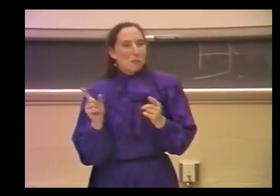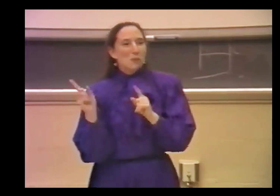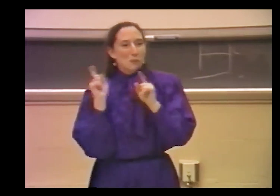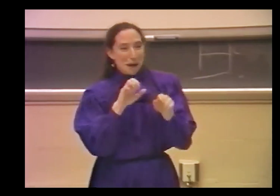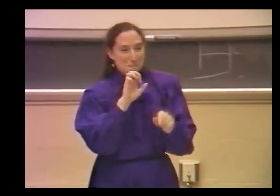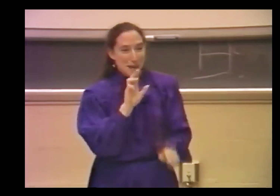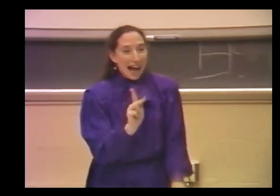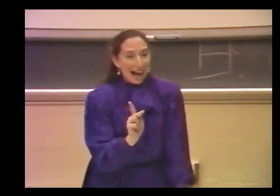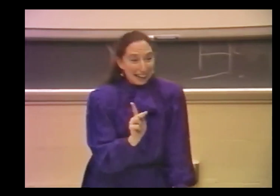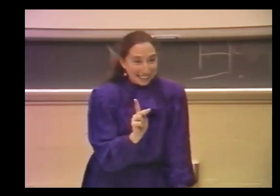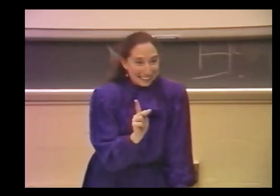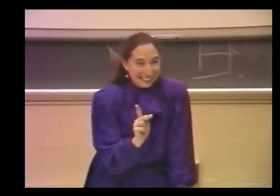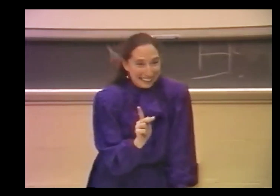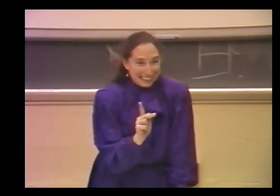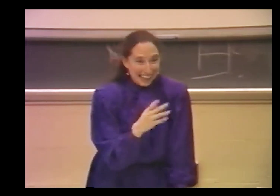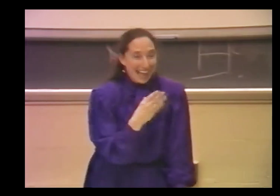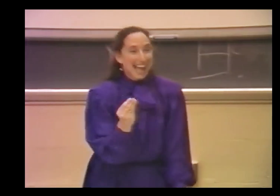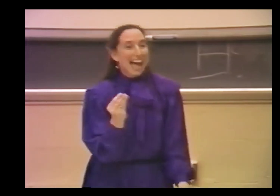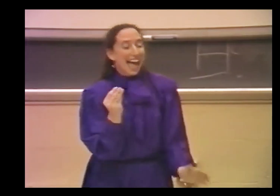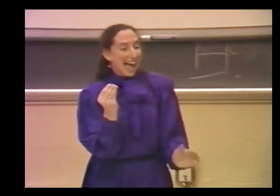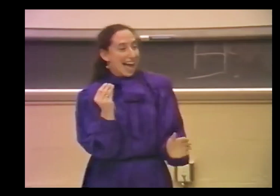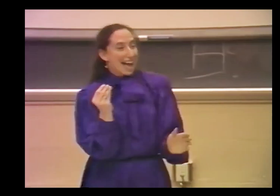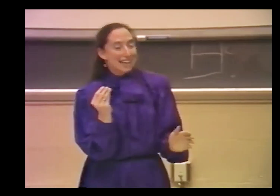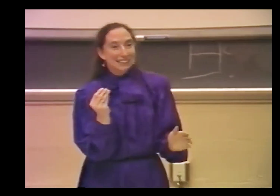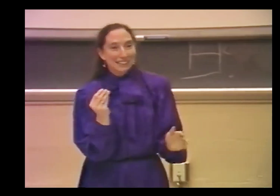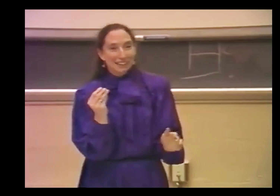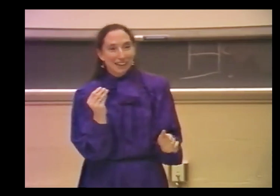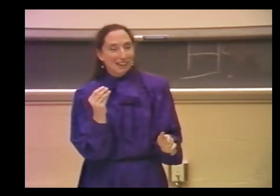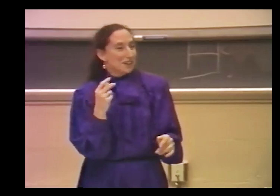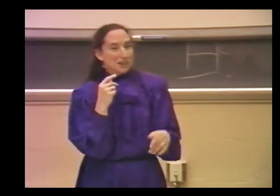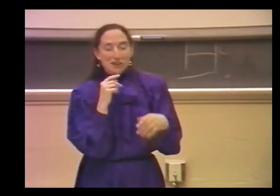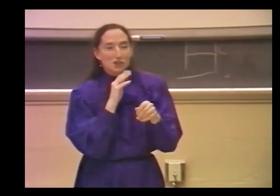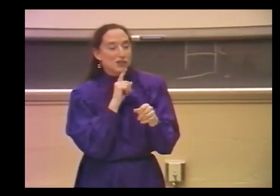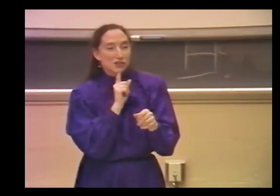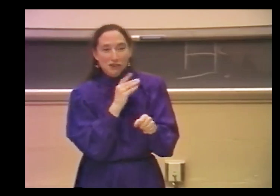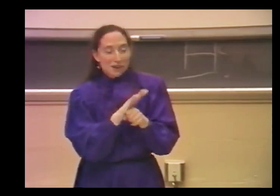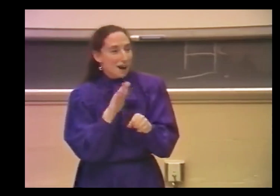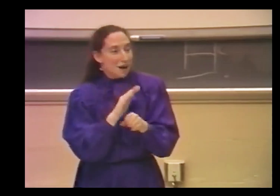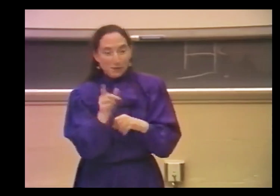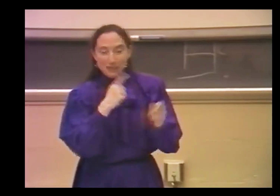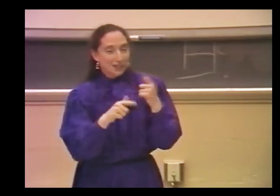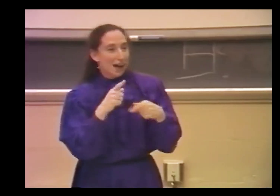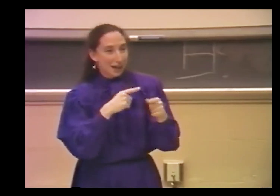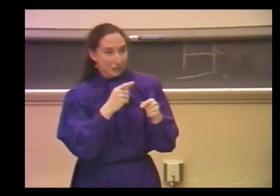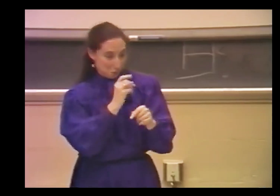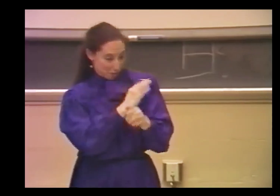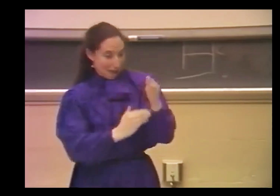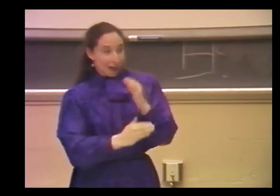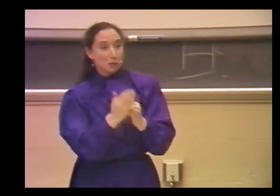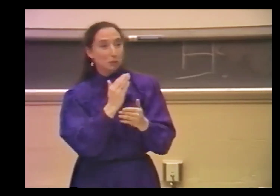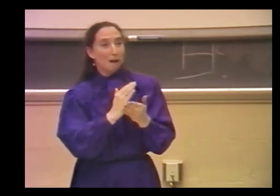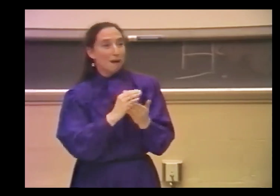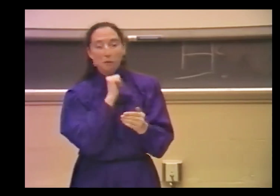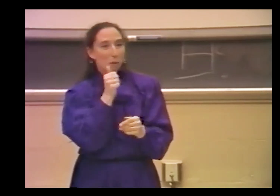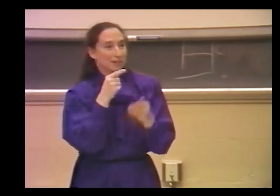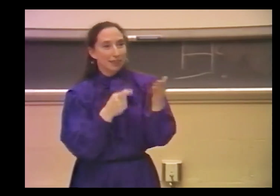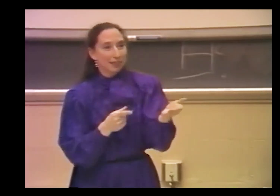We went back and sure enough, the sign or the manual part wasn't